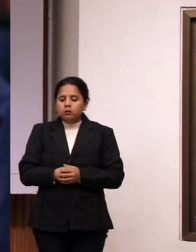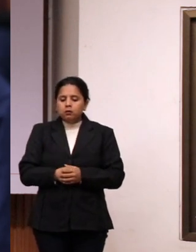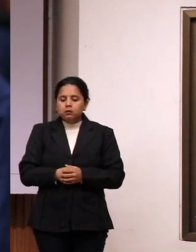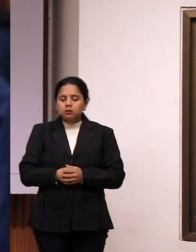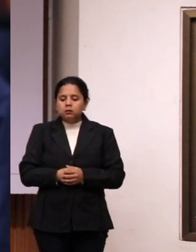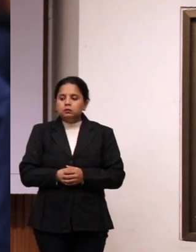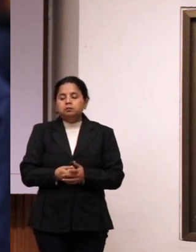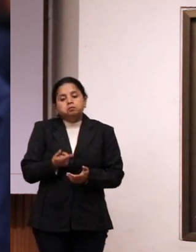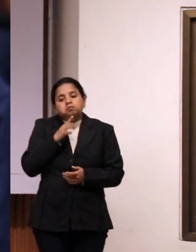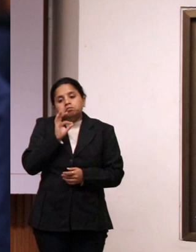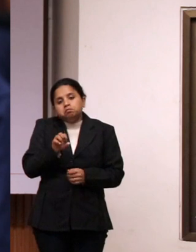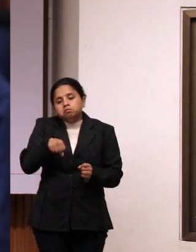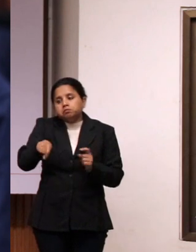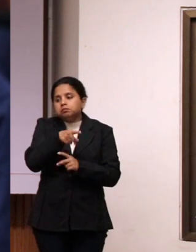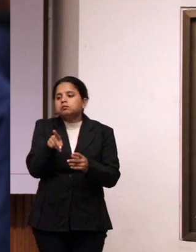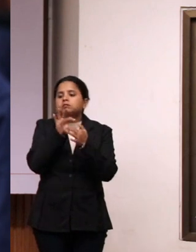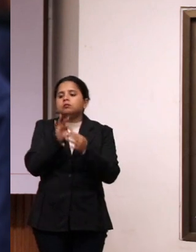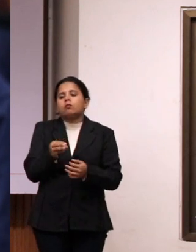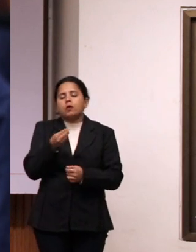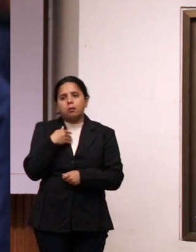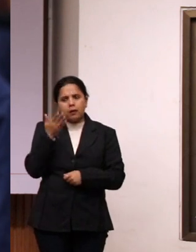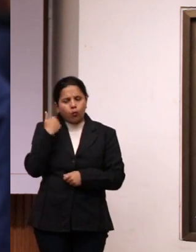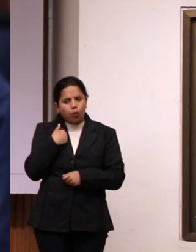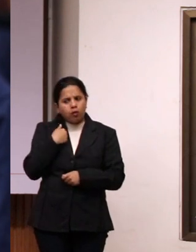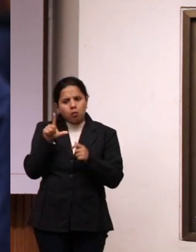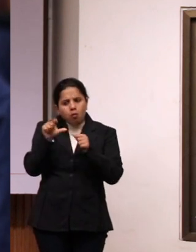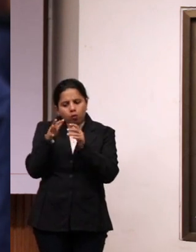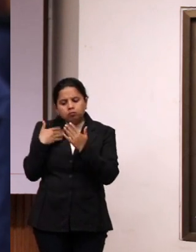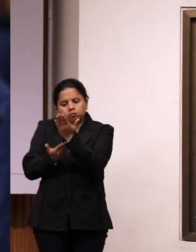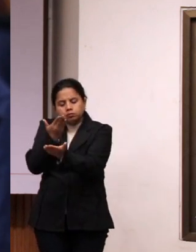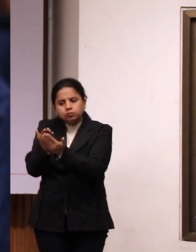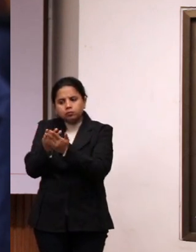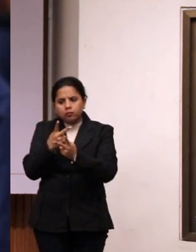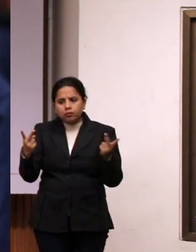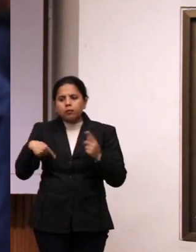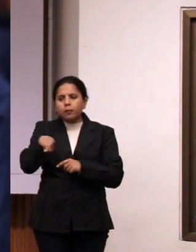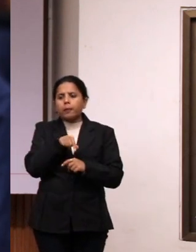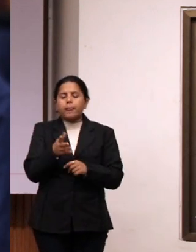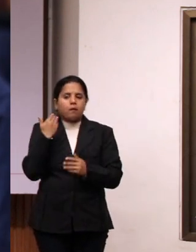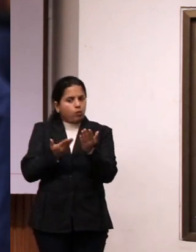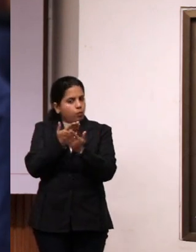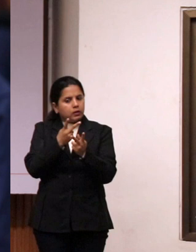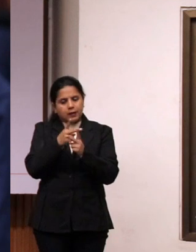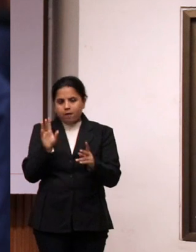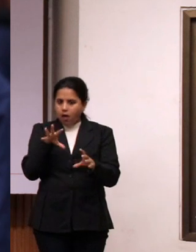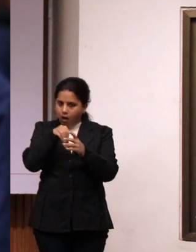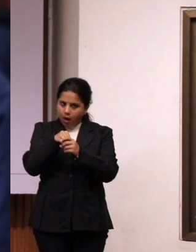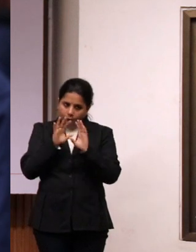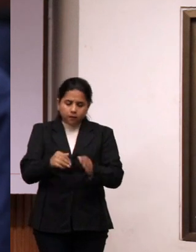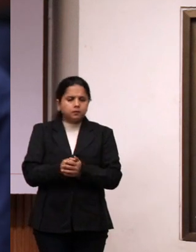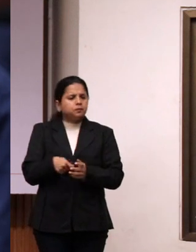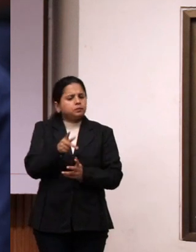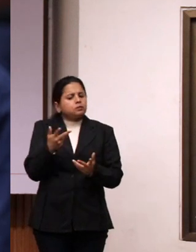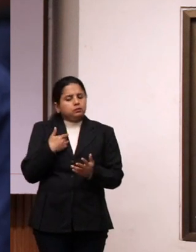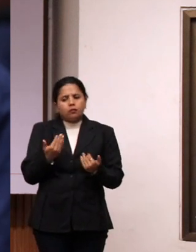course, in fact, it's also related to one of my litigations and a series of litigations that have been there. What